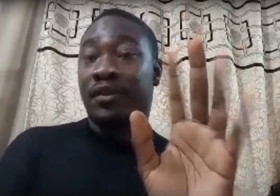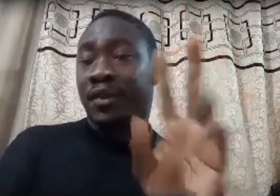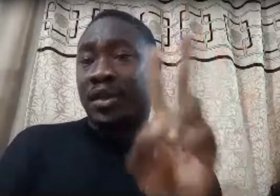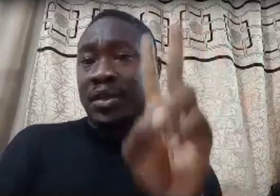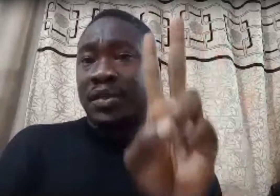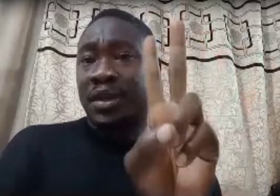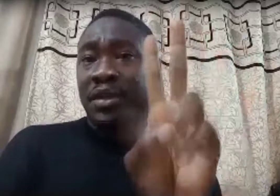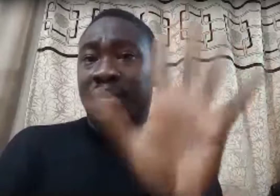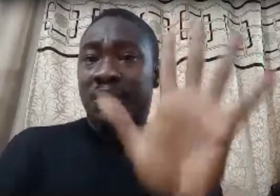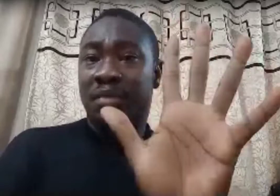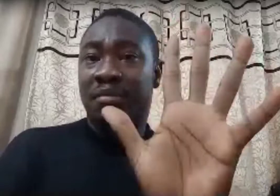25.